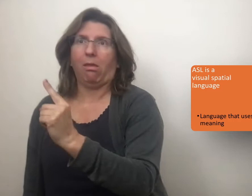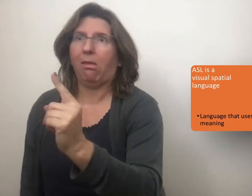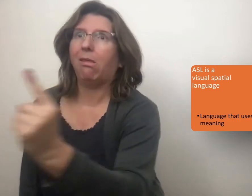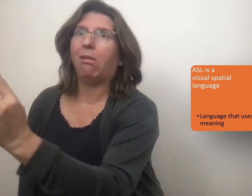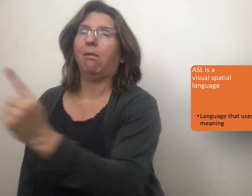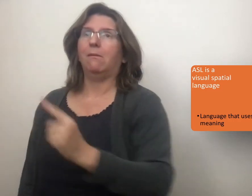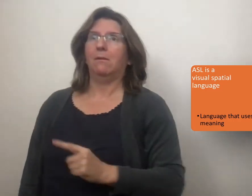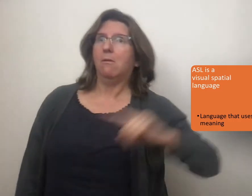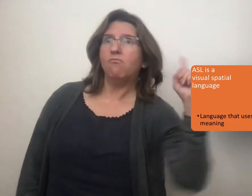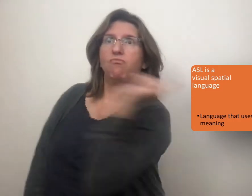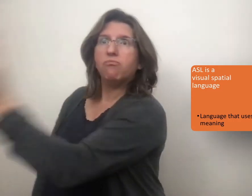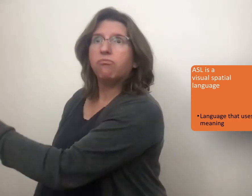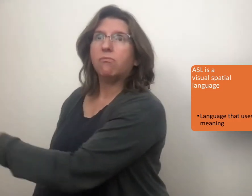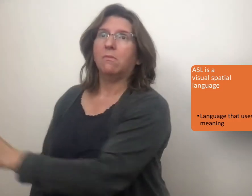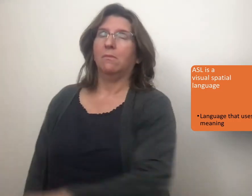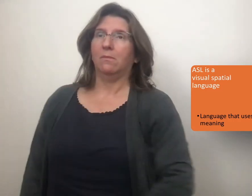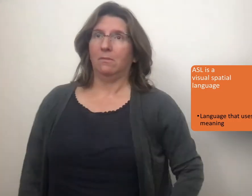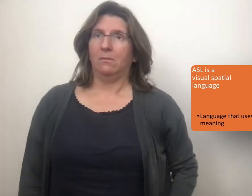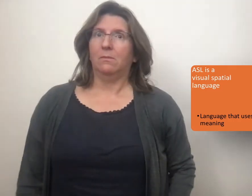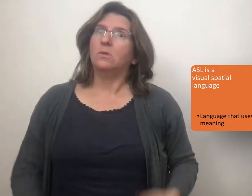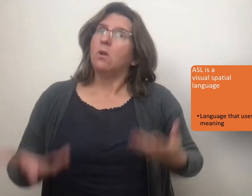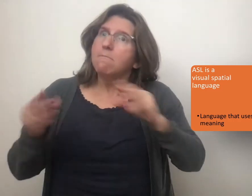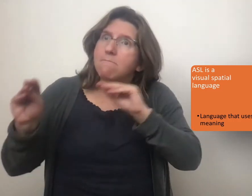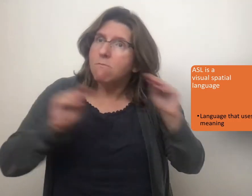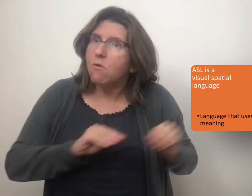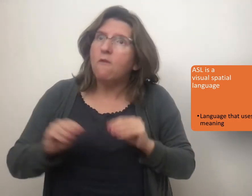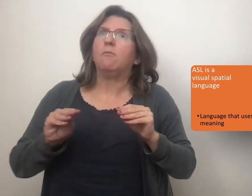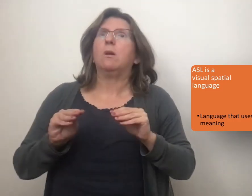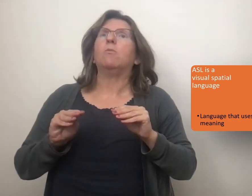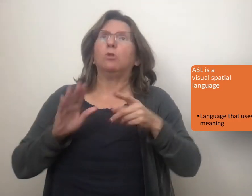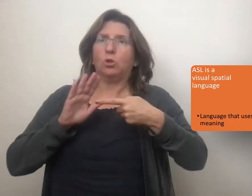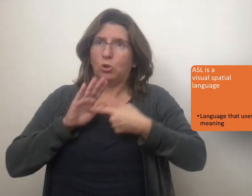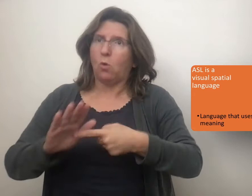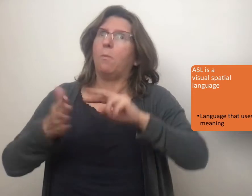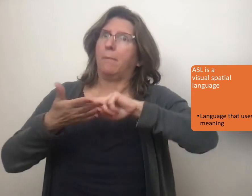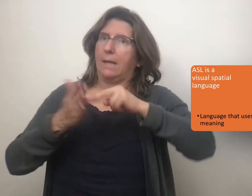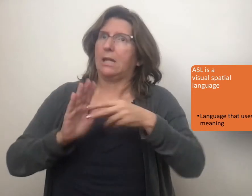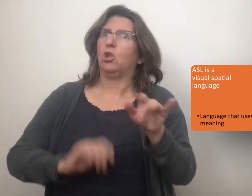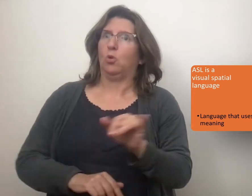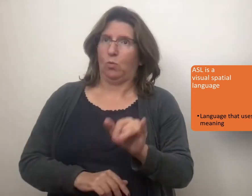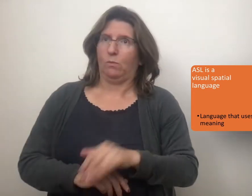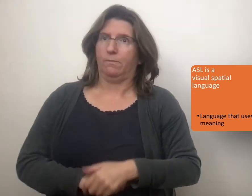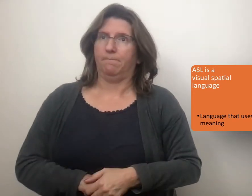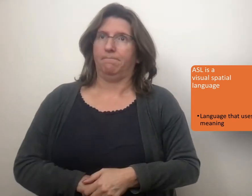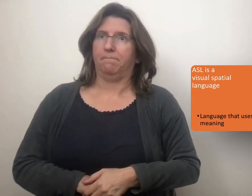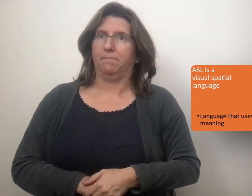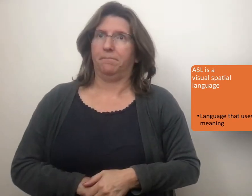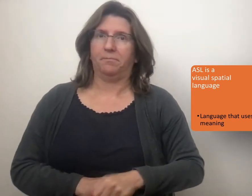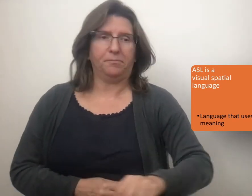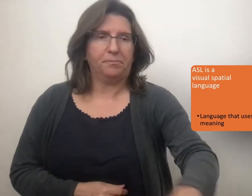Movement can also show adverbials through the speed or intensity of the motion. Multiple meanings are embedded in space and